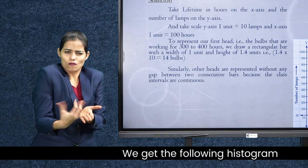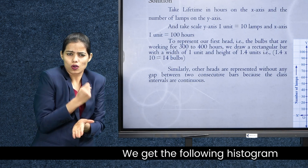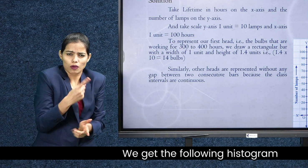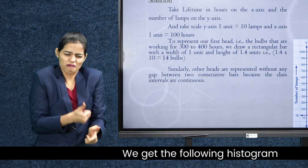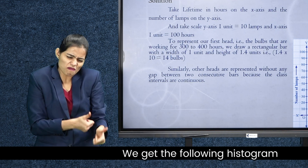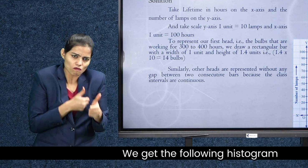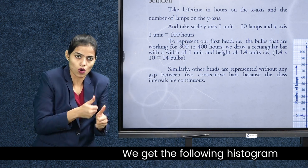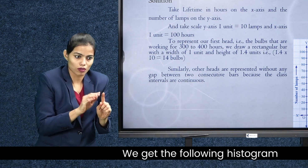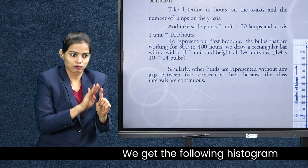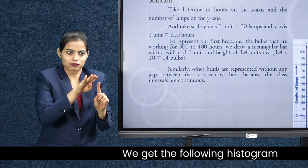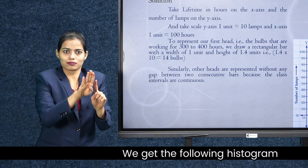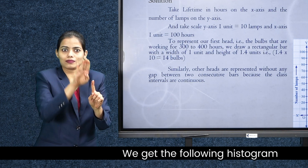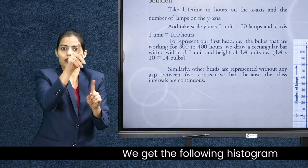We get the following histogram.